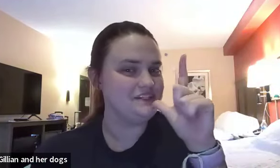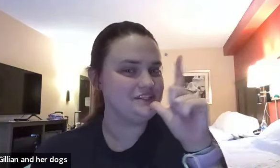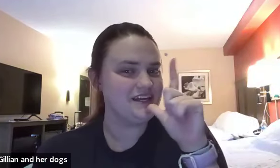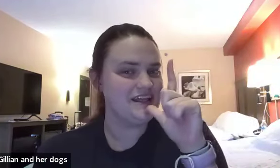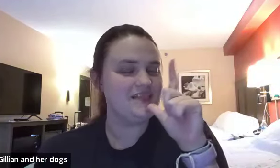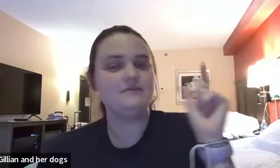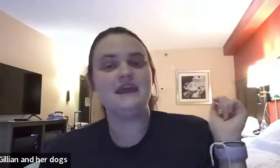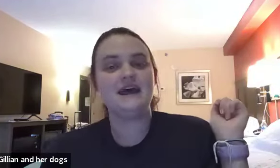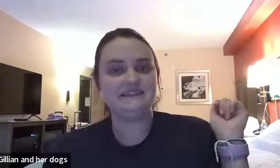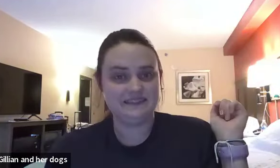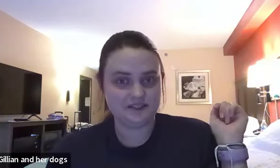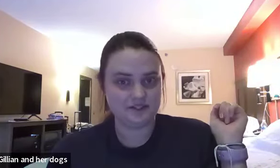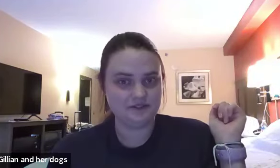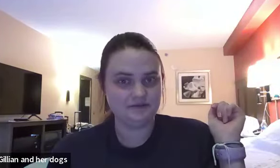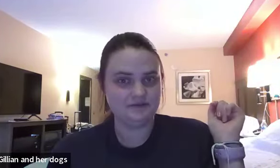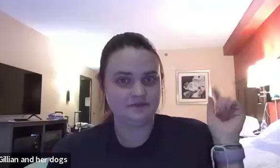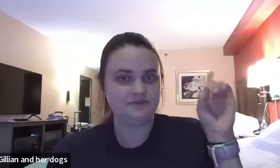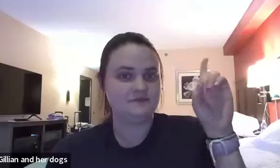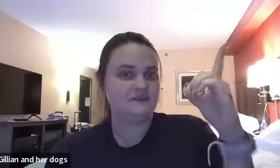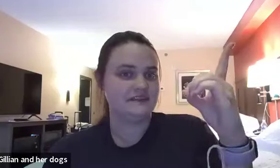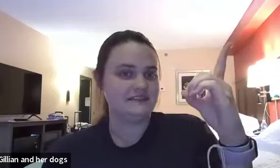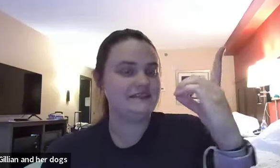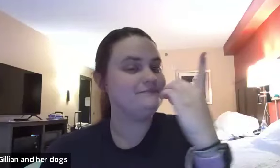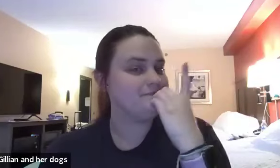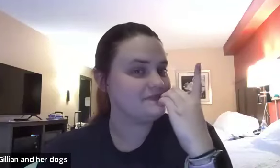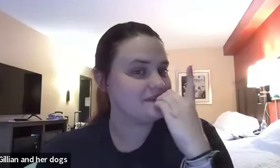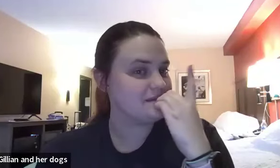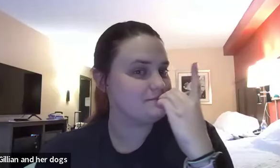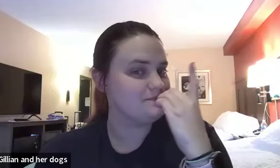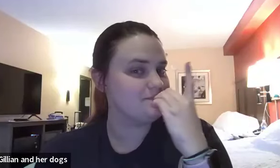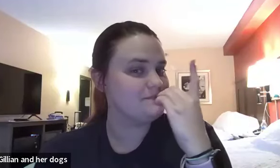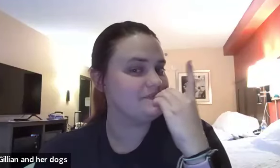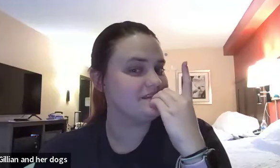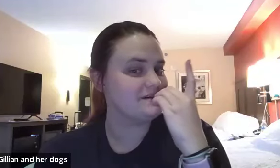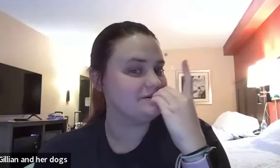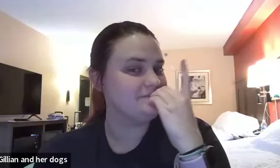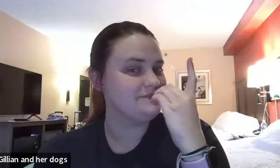Lunch. Then we had dinner, the D, dinner.